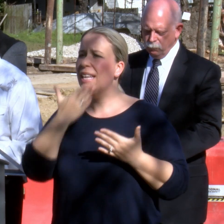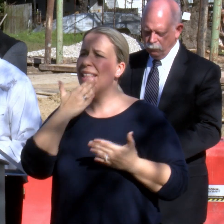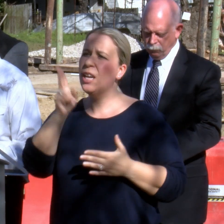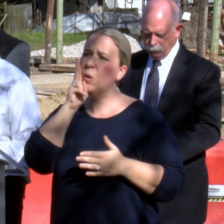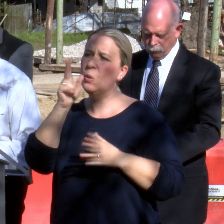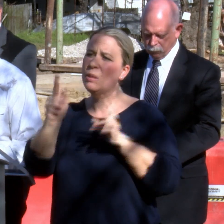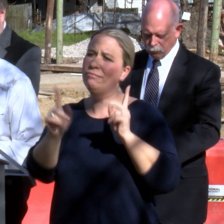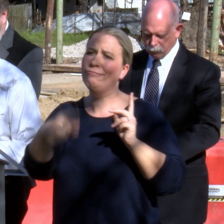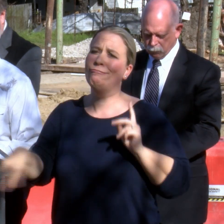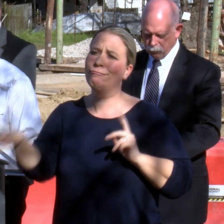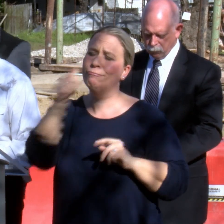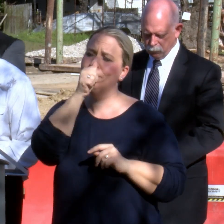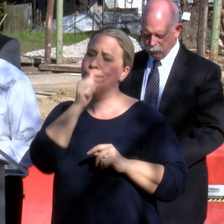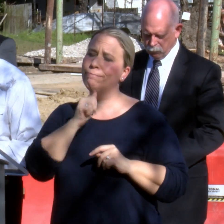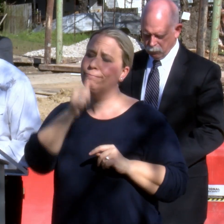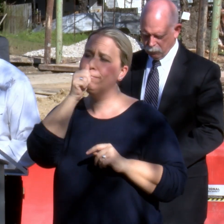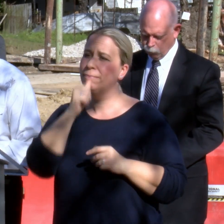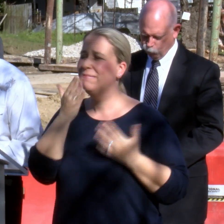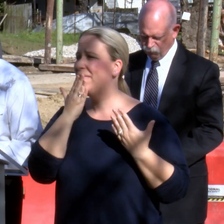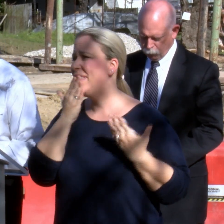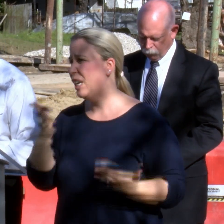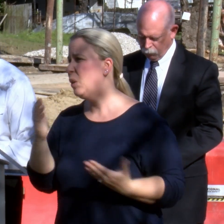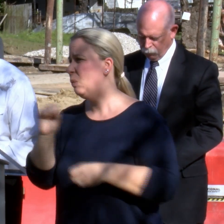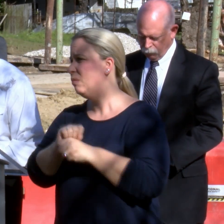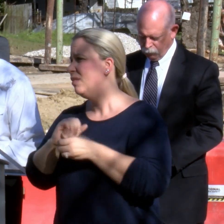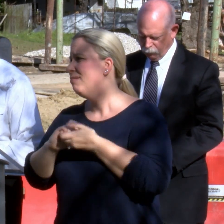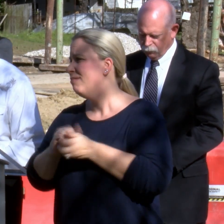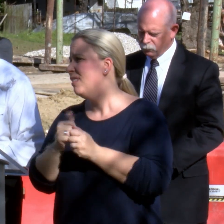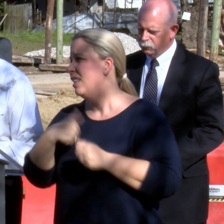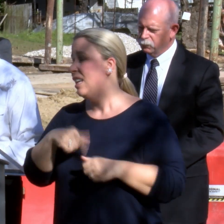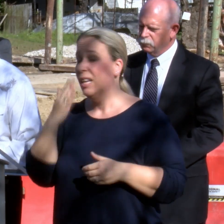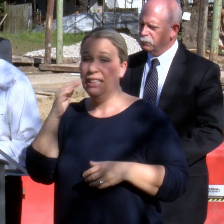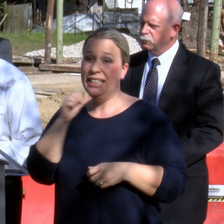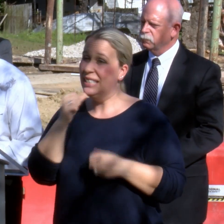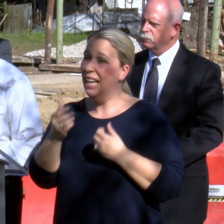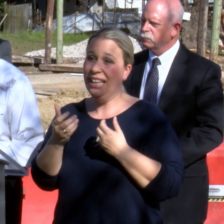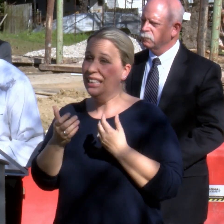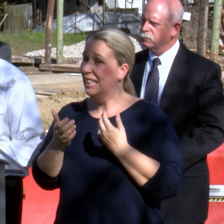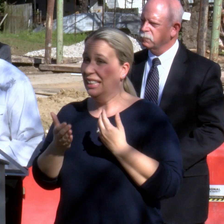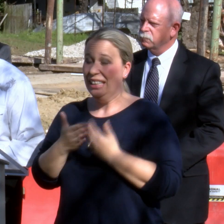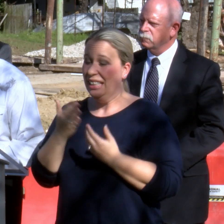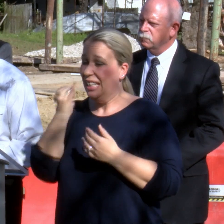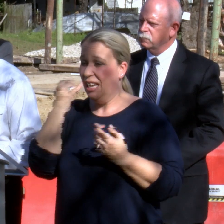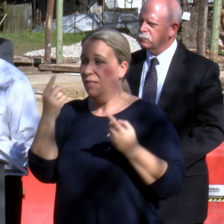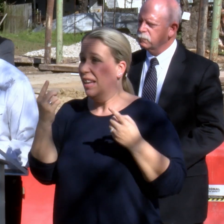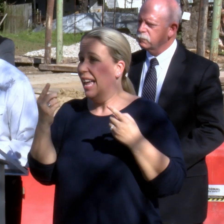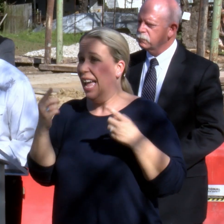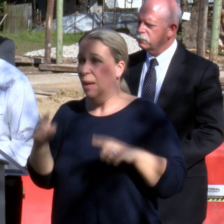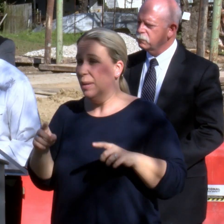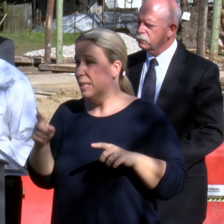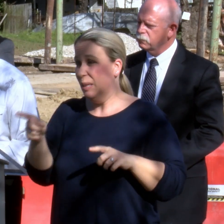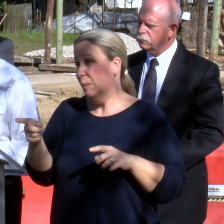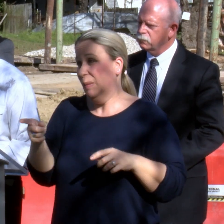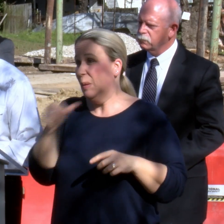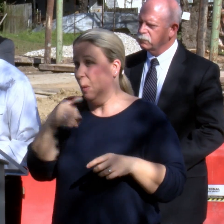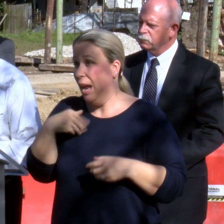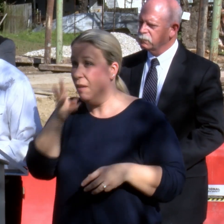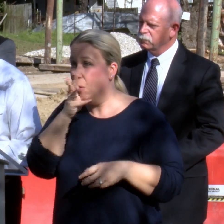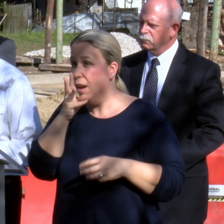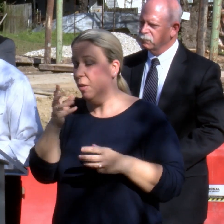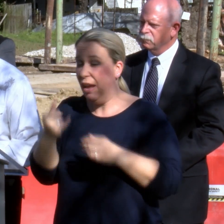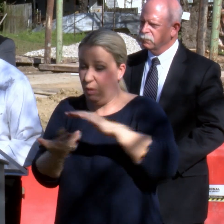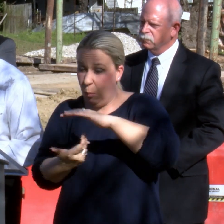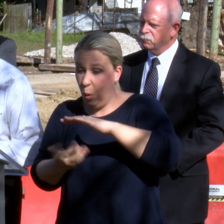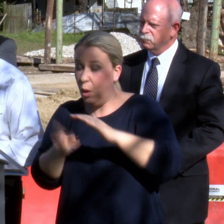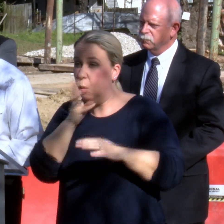Houstonians for their patience and for their cooperation. I know it's an inconvenience when people are having to boil their water before they